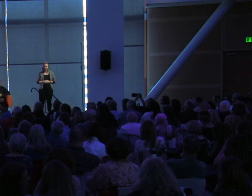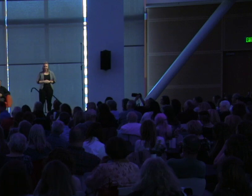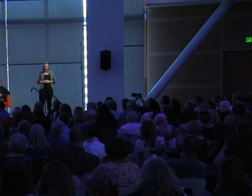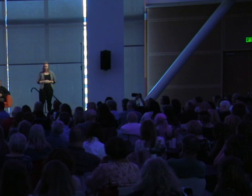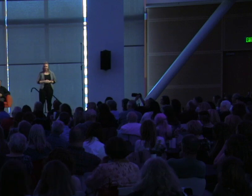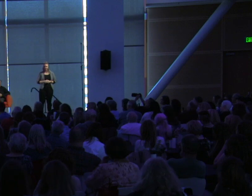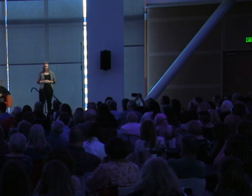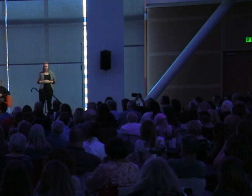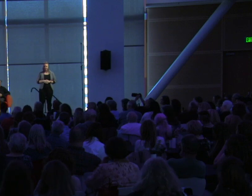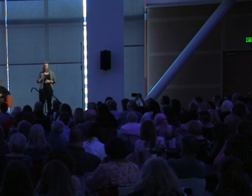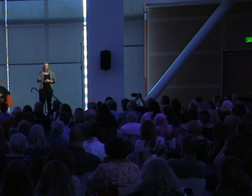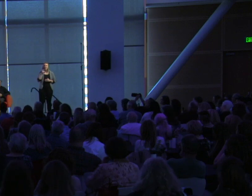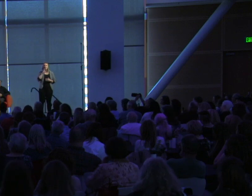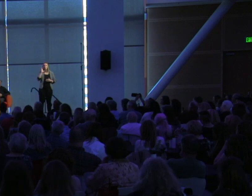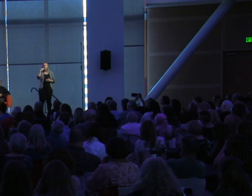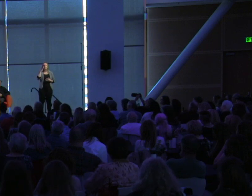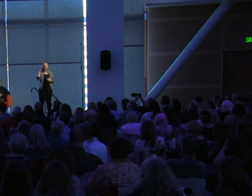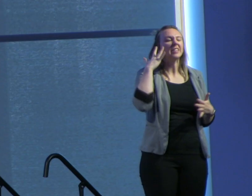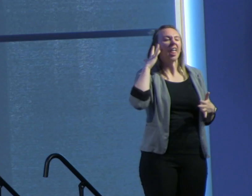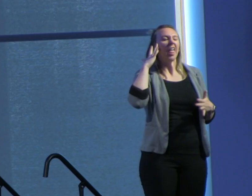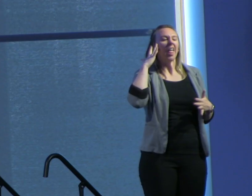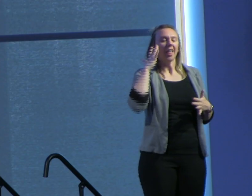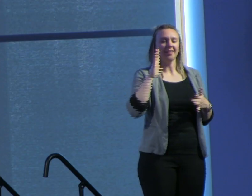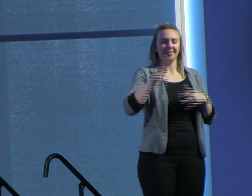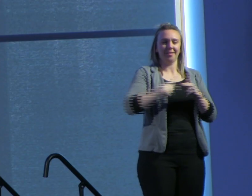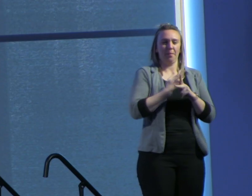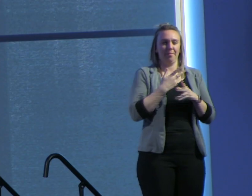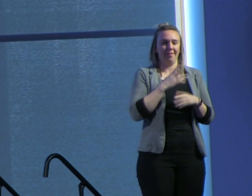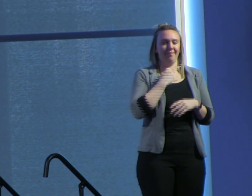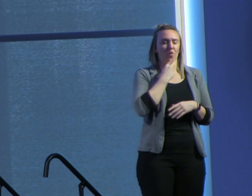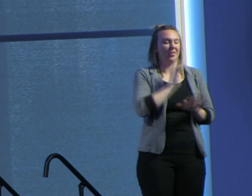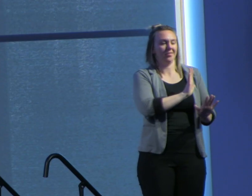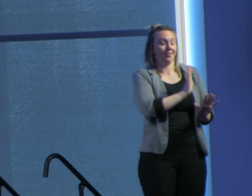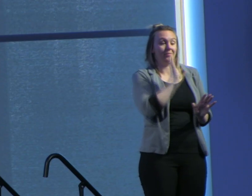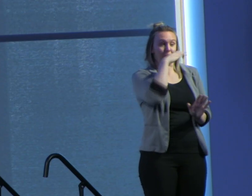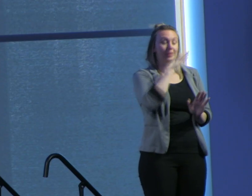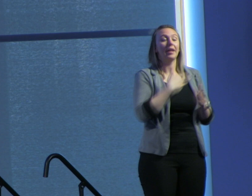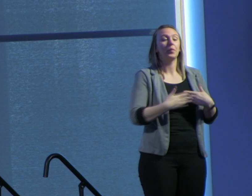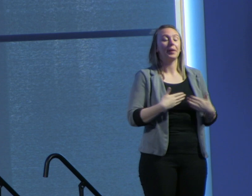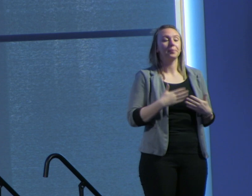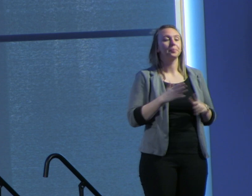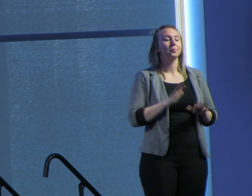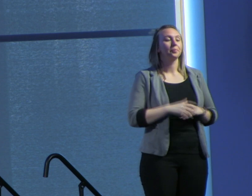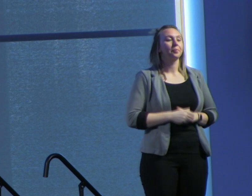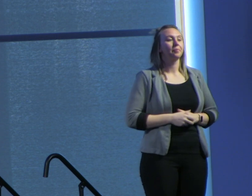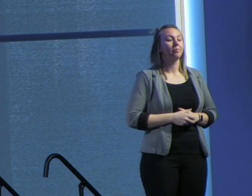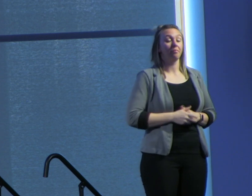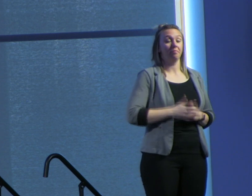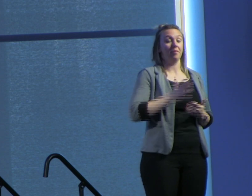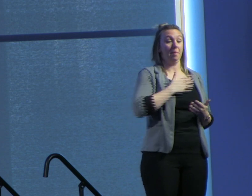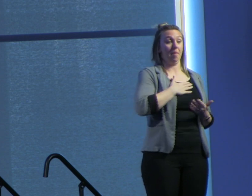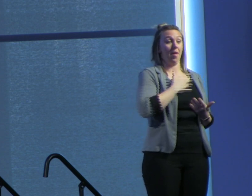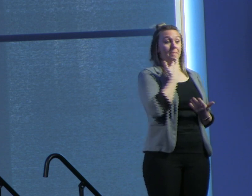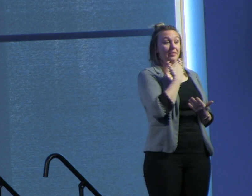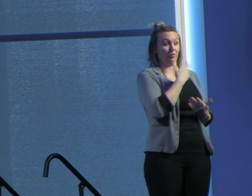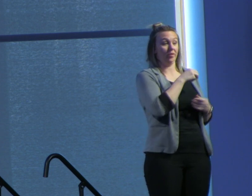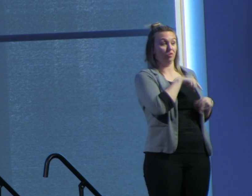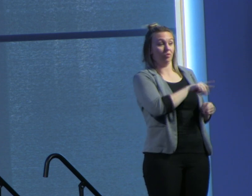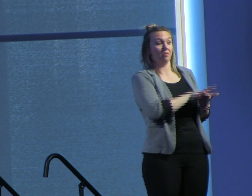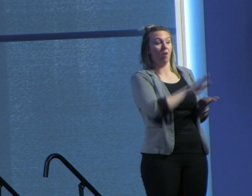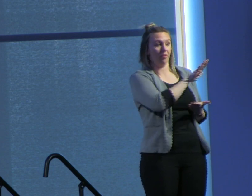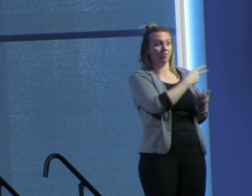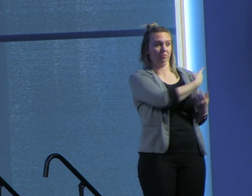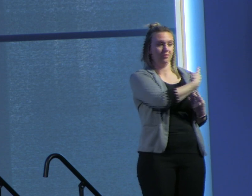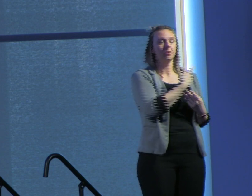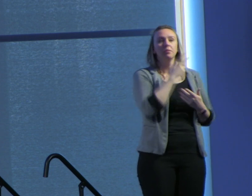He's got this very kind of voice. But anyways, so my best friend in college and I were in love with Brett Dennen,